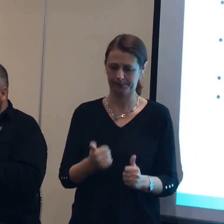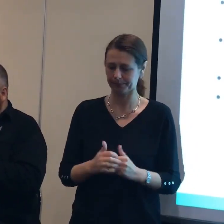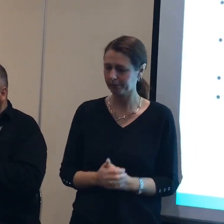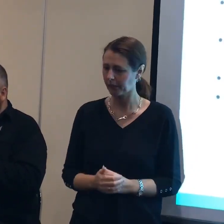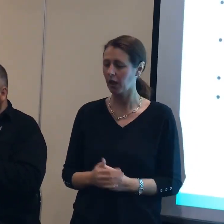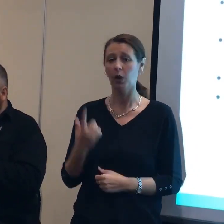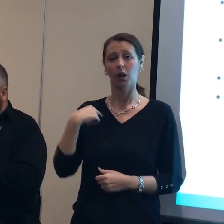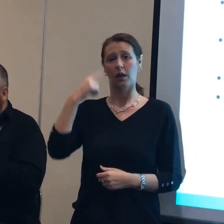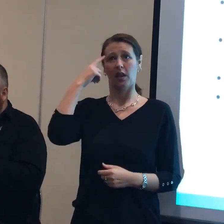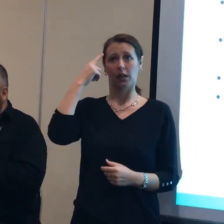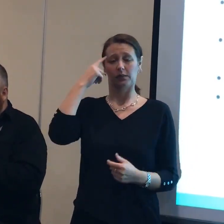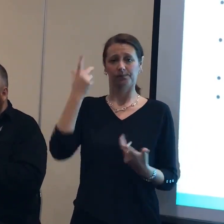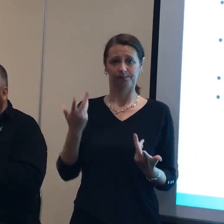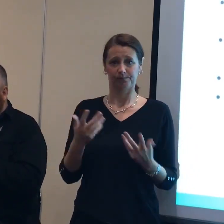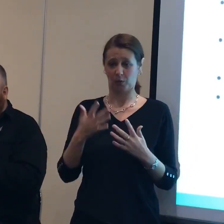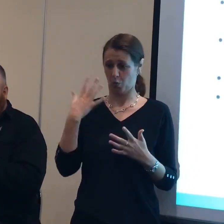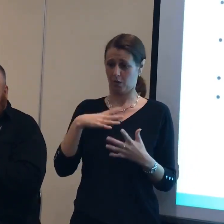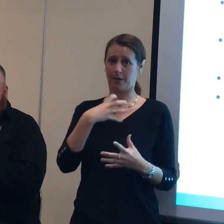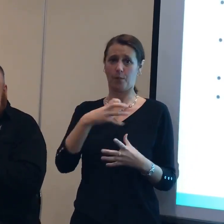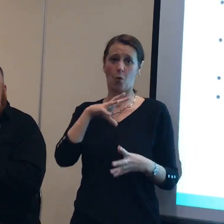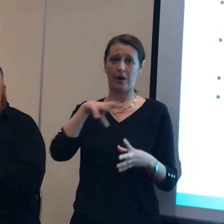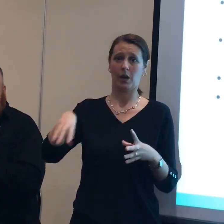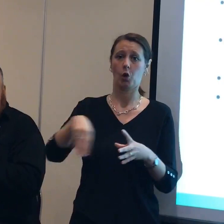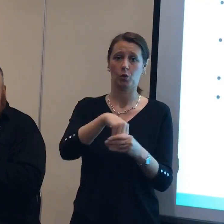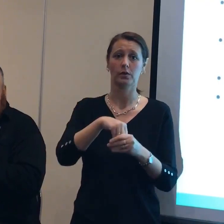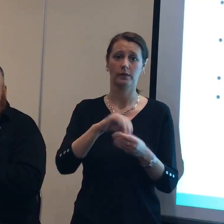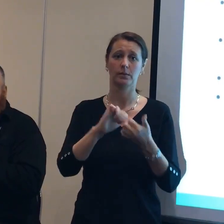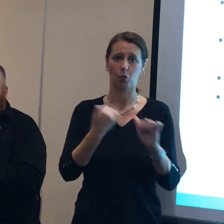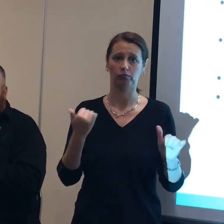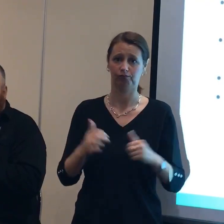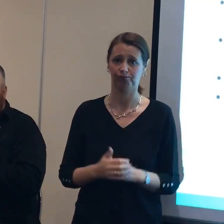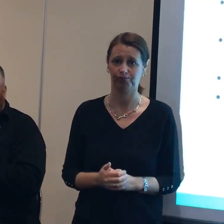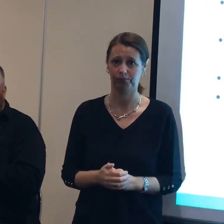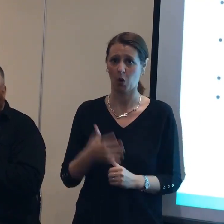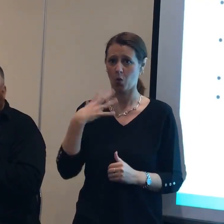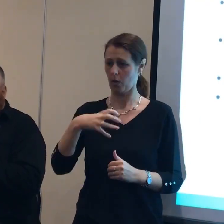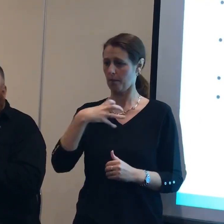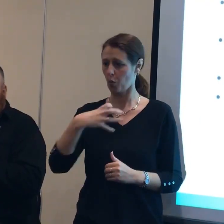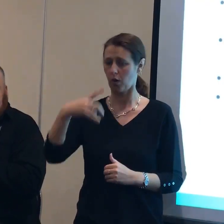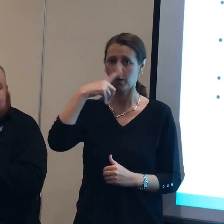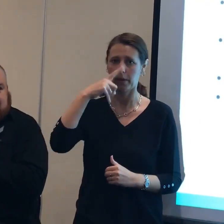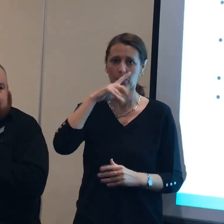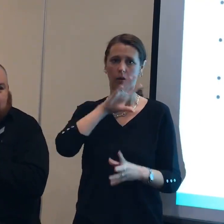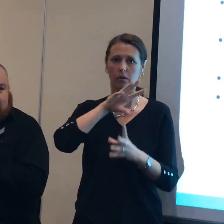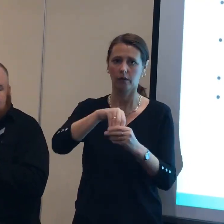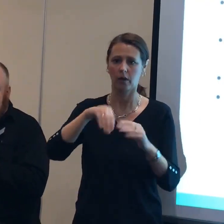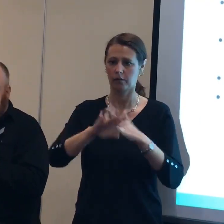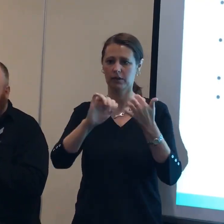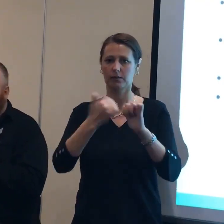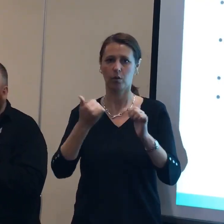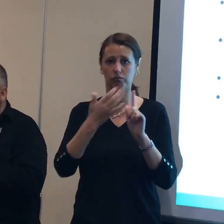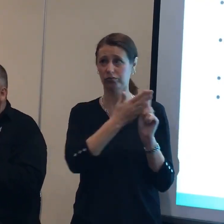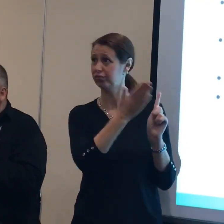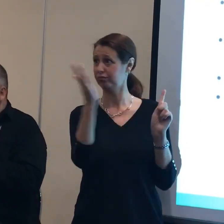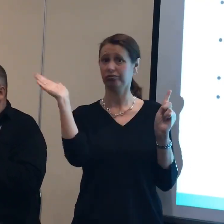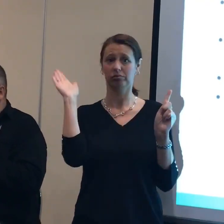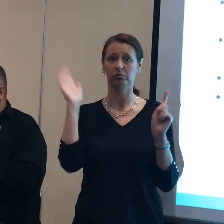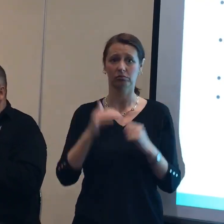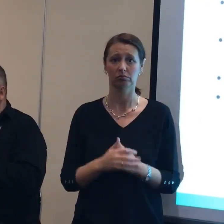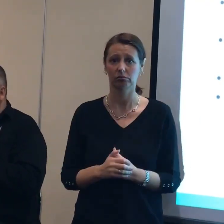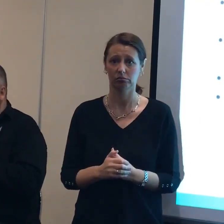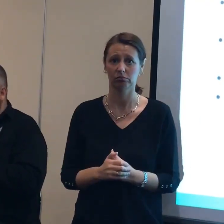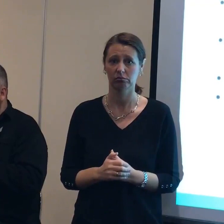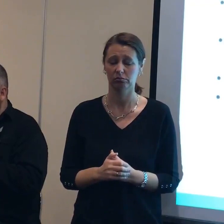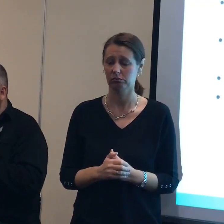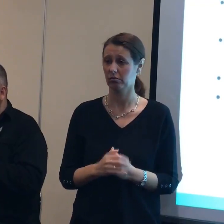think we want more inclusive sport, and we want more people participating in sport across the board. And I